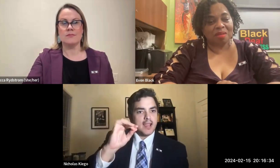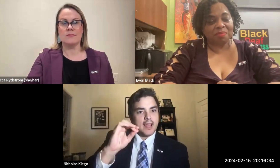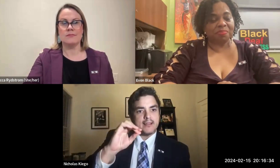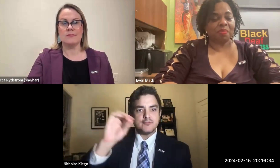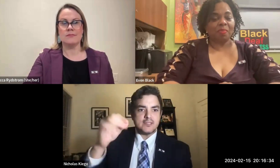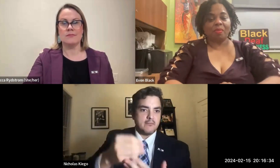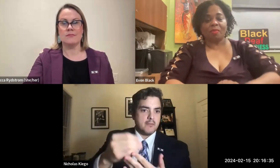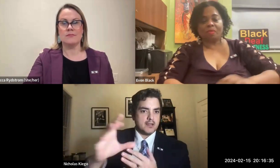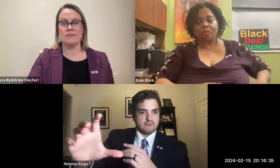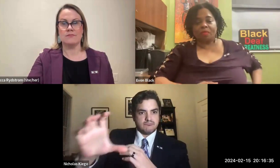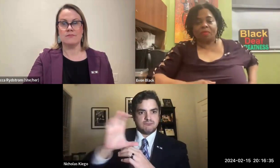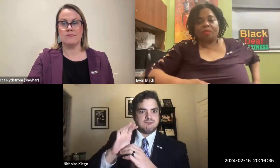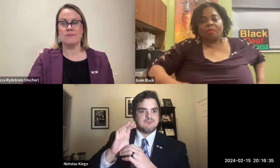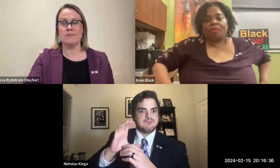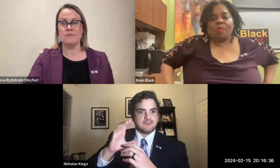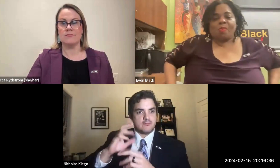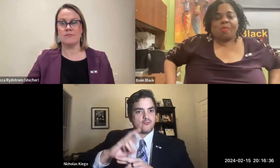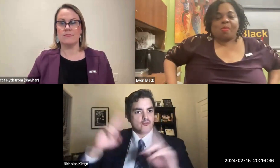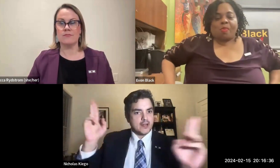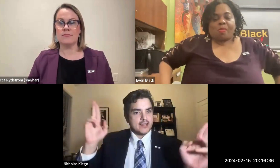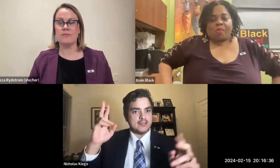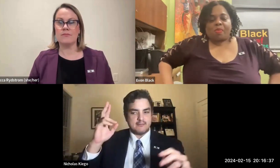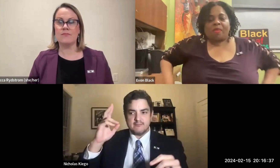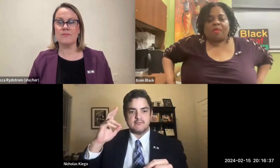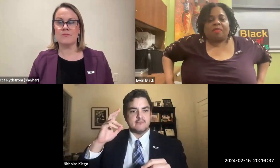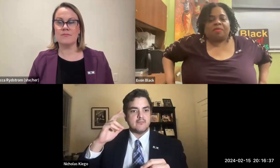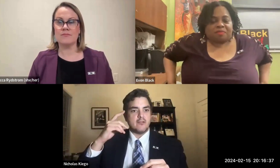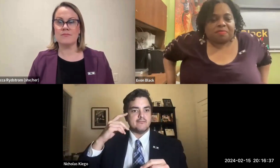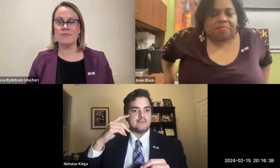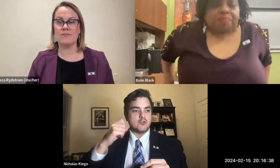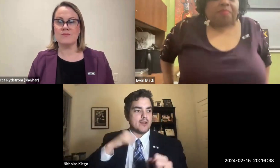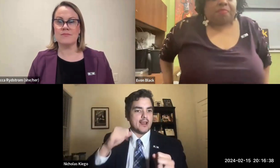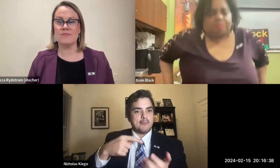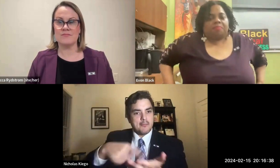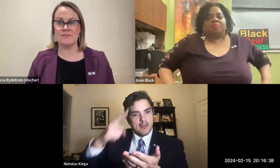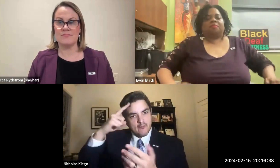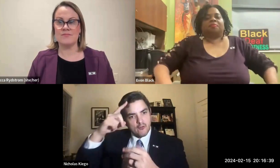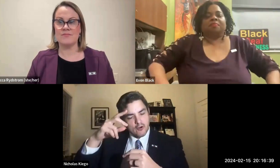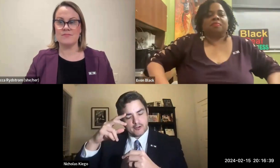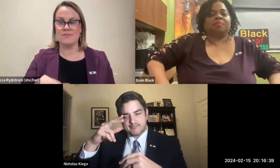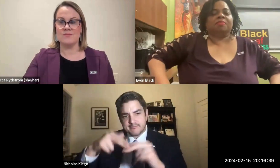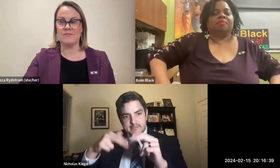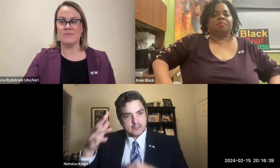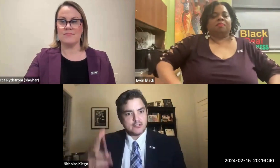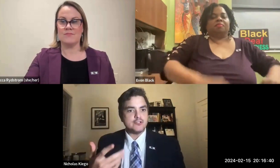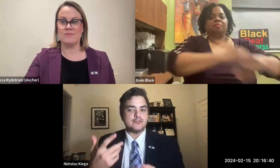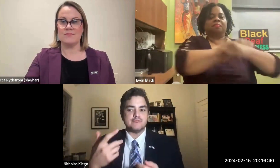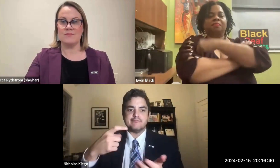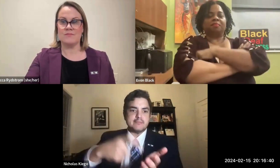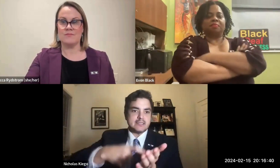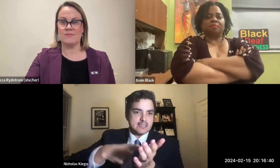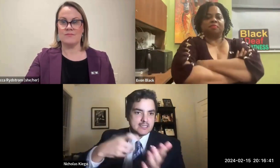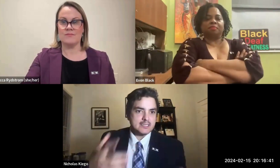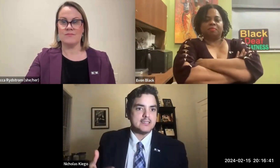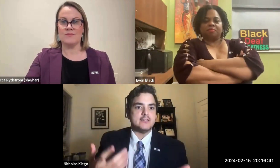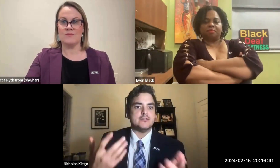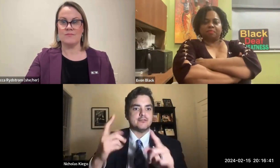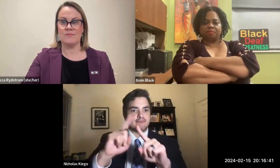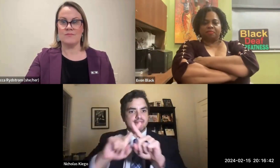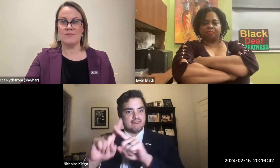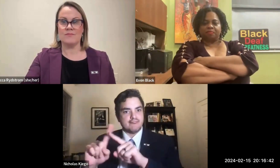get at least 80% of the money into the campaign. So that way we can pay